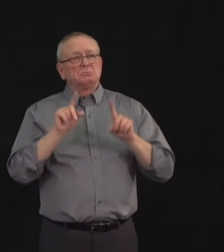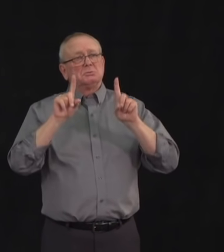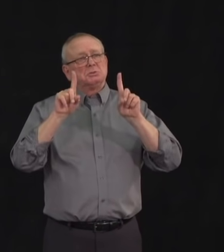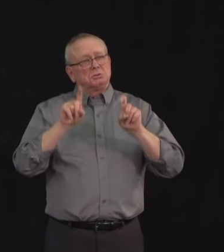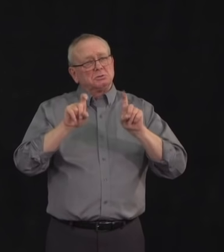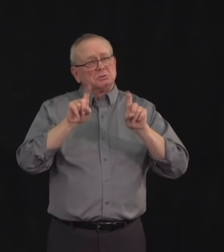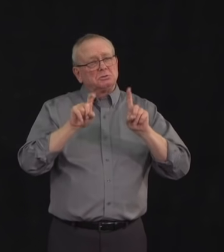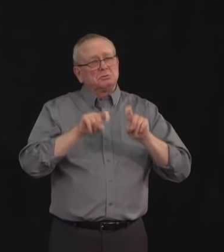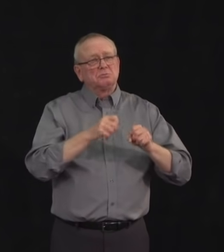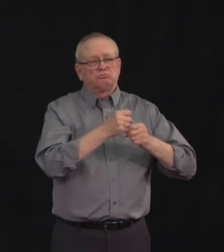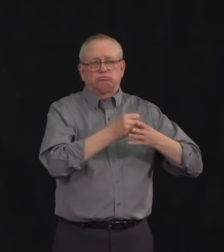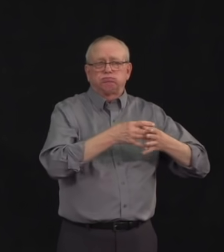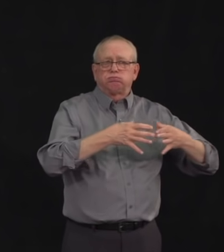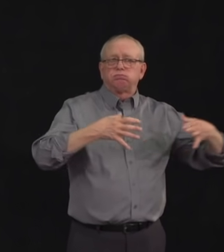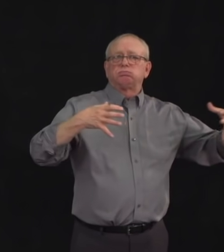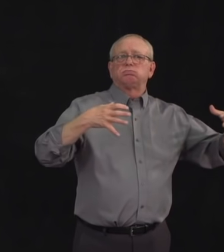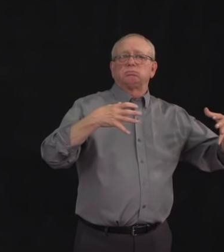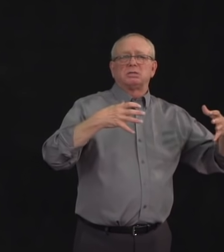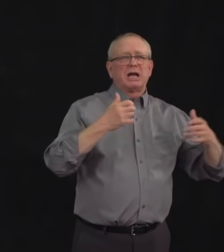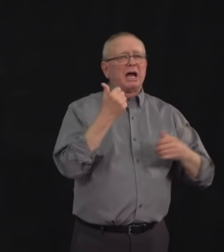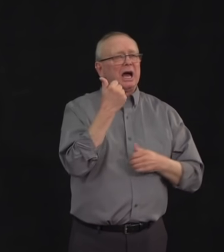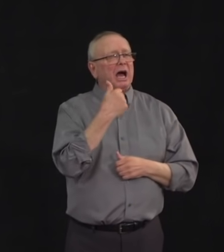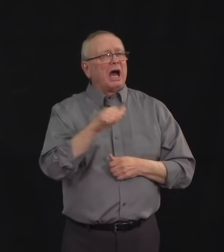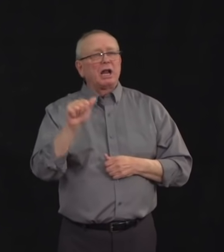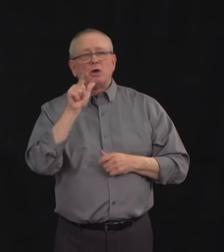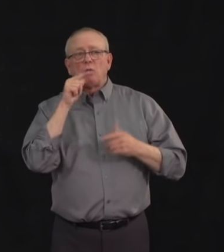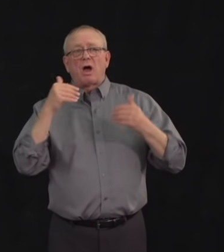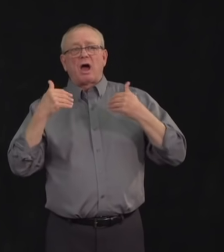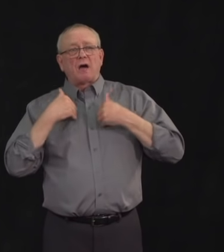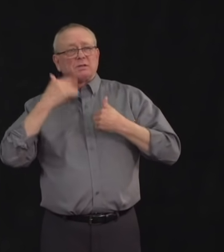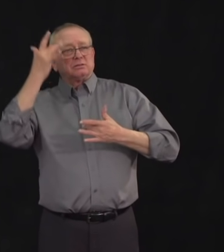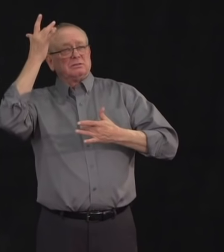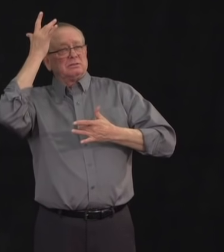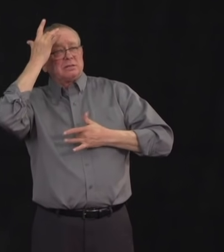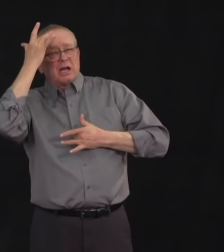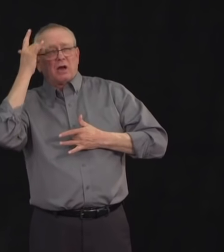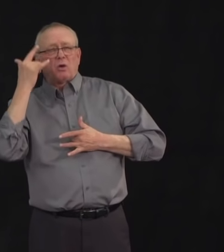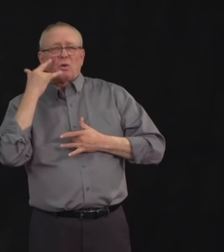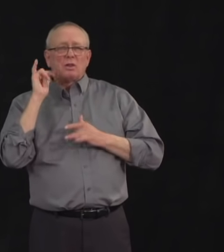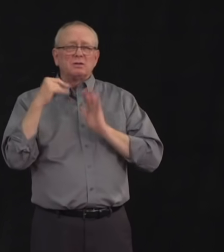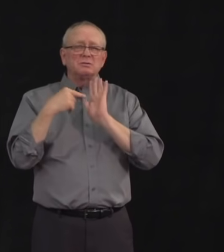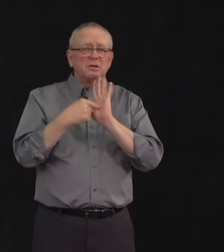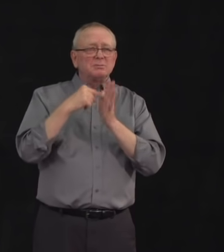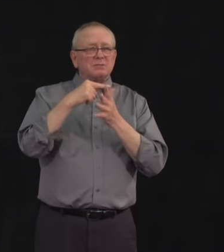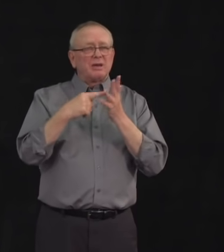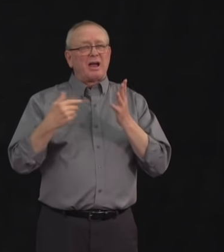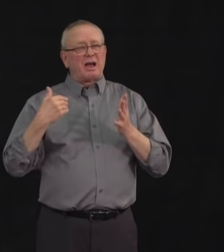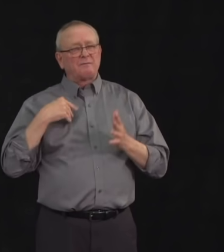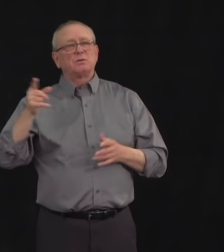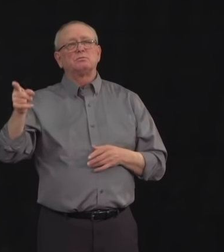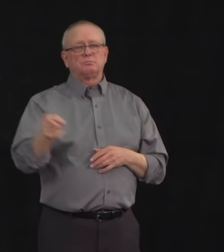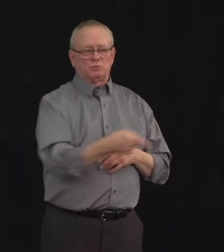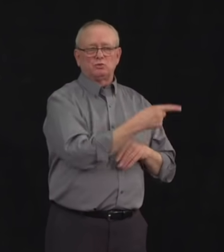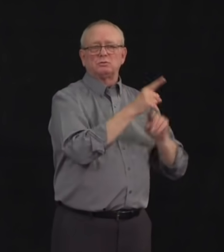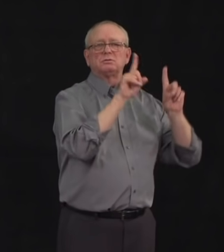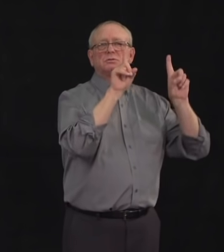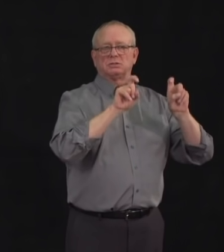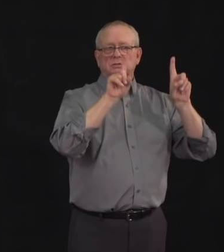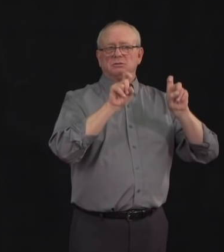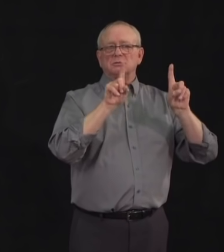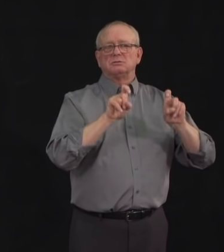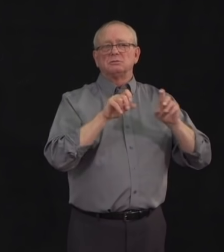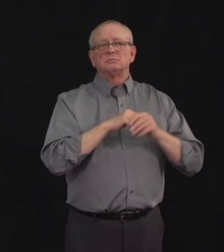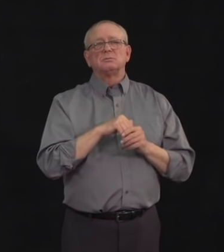addition, we have started testing even asymptomatic residents and staff in long-term care sites with outbreaks,